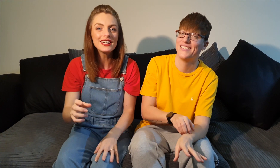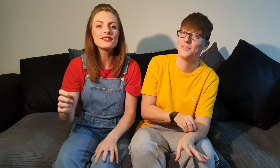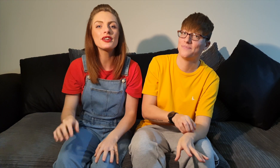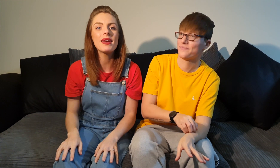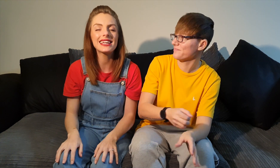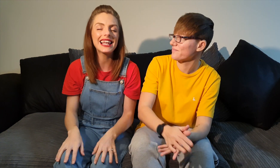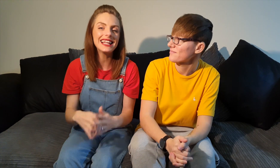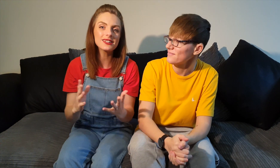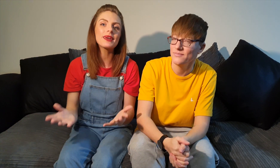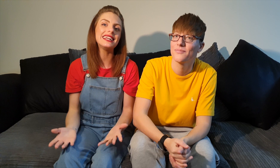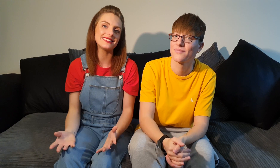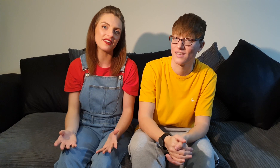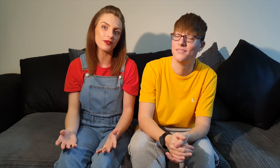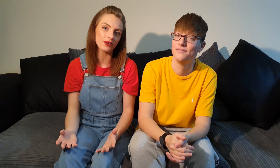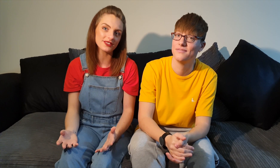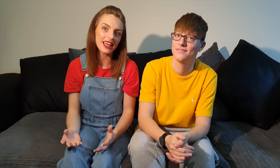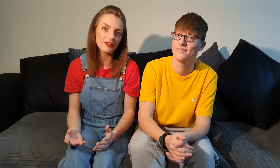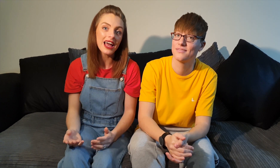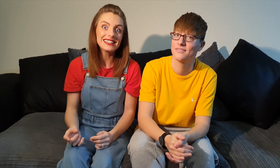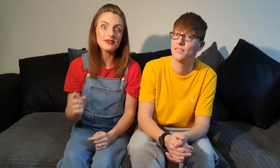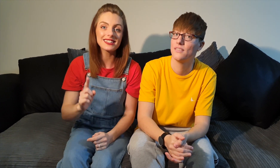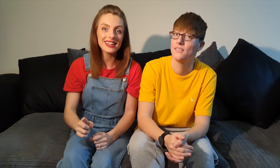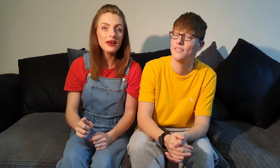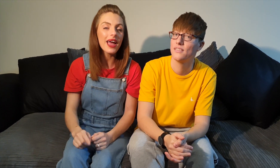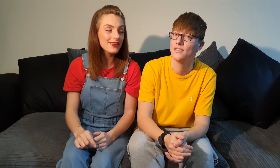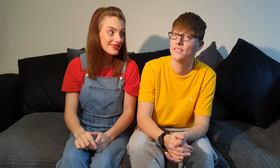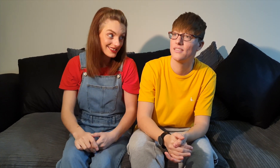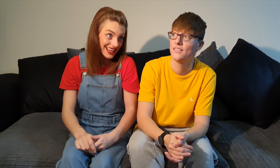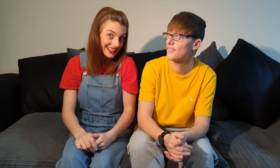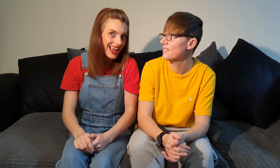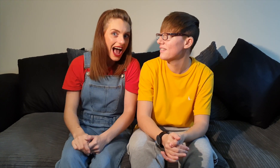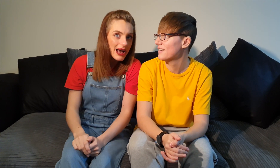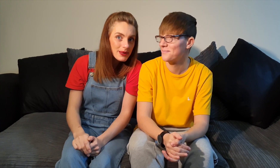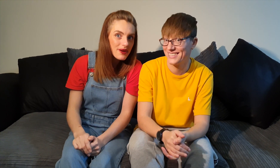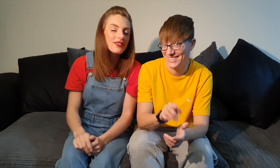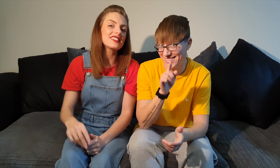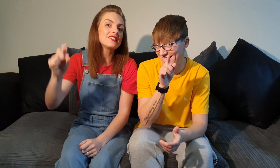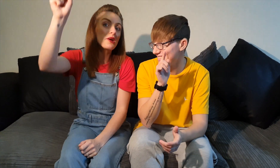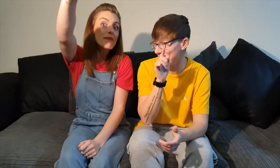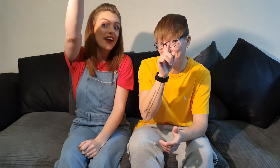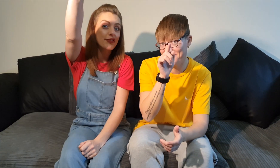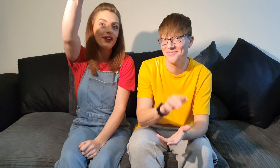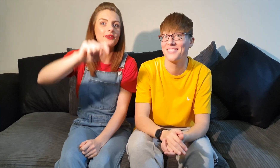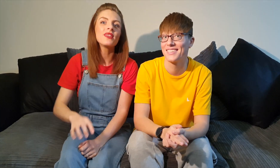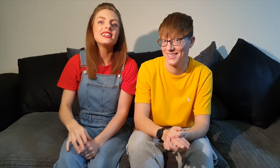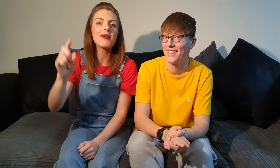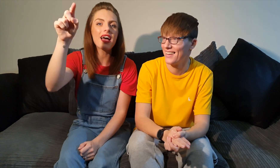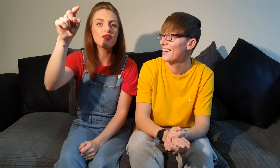so you make it a little bit easier for yourself. Now today we're going to sing happy birthday to Matthew. Now Matthew